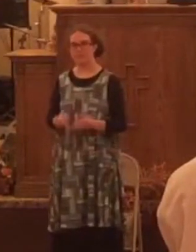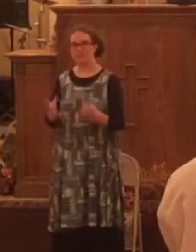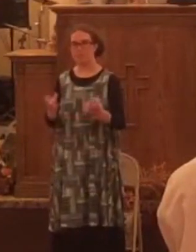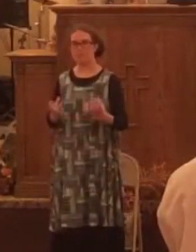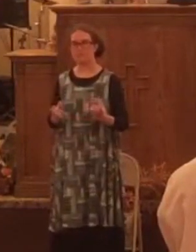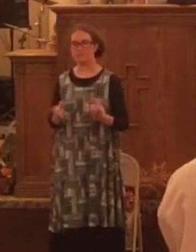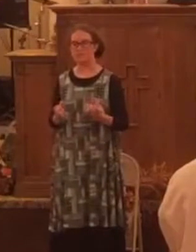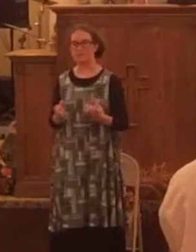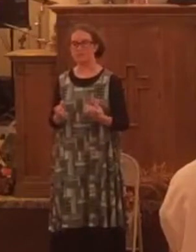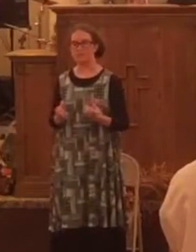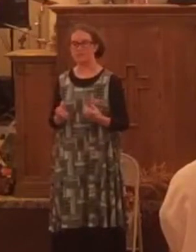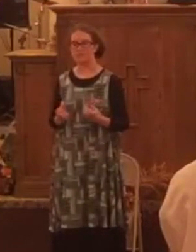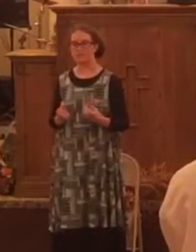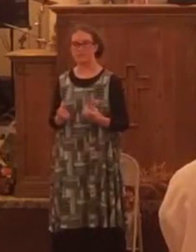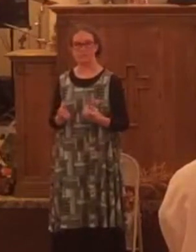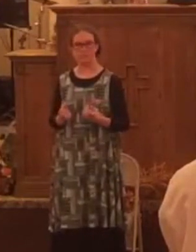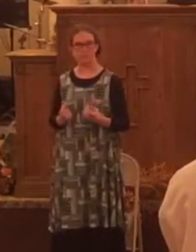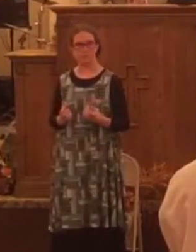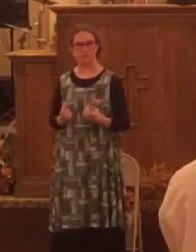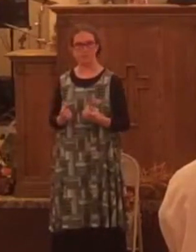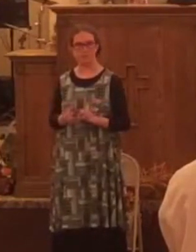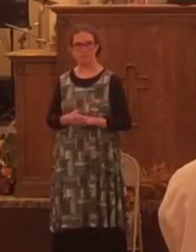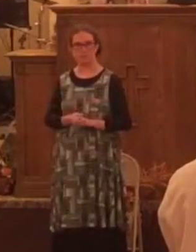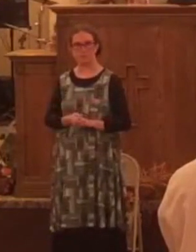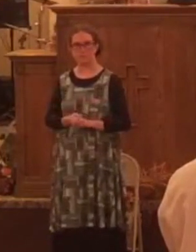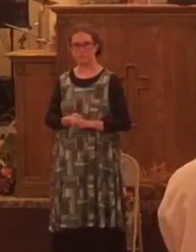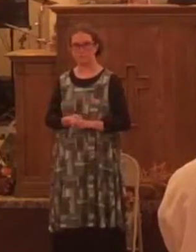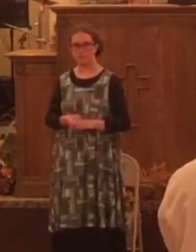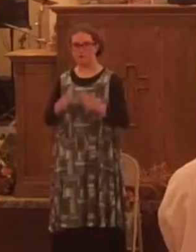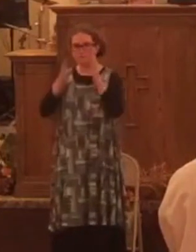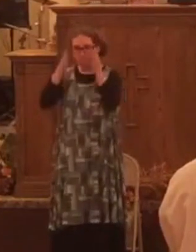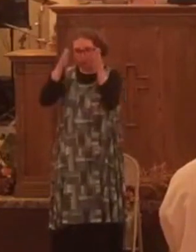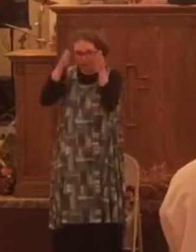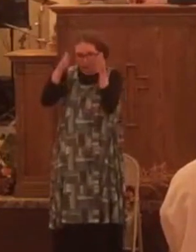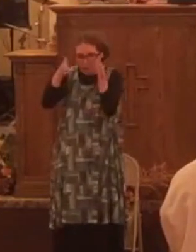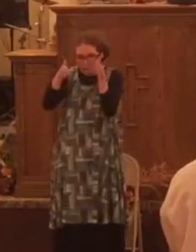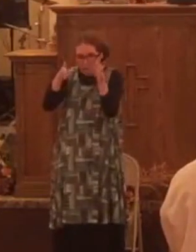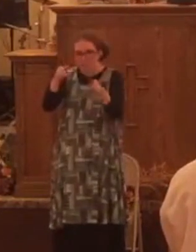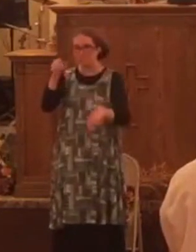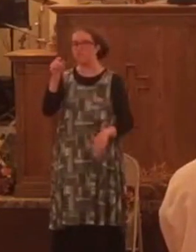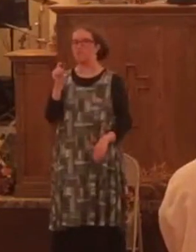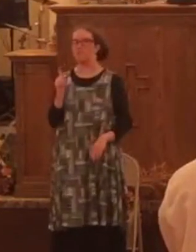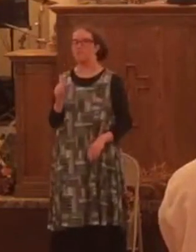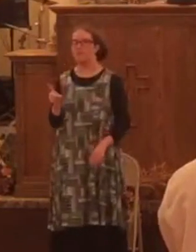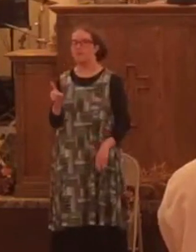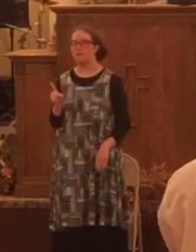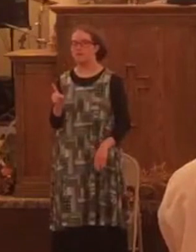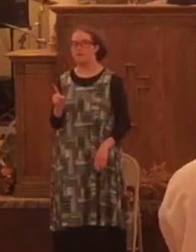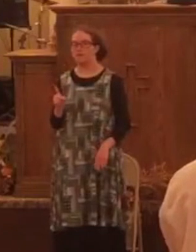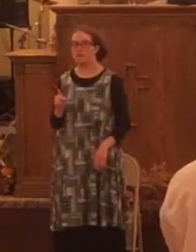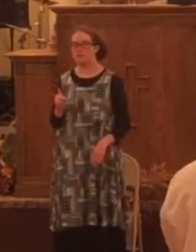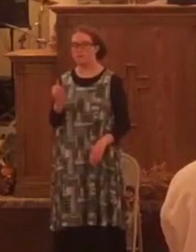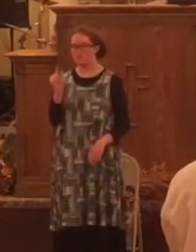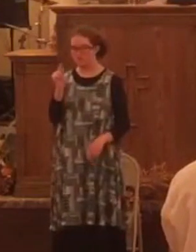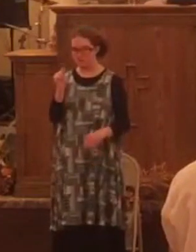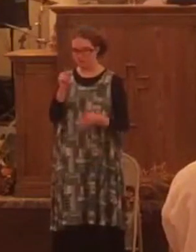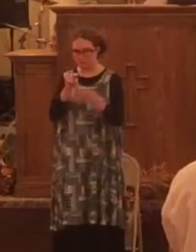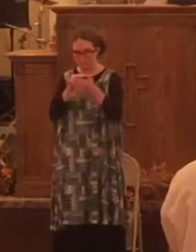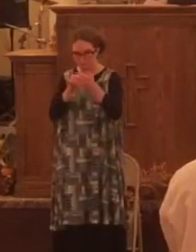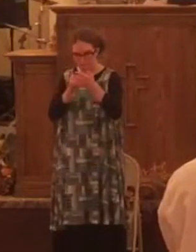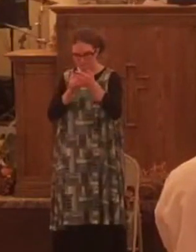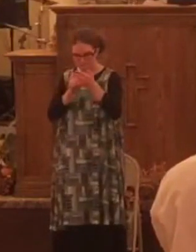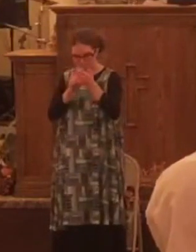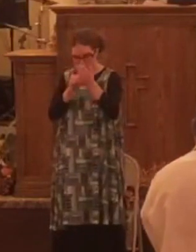to, amen, direct your attention to one scripture